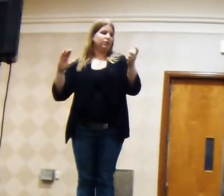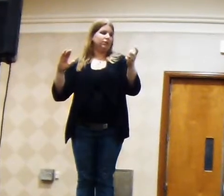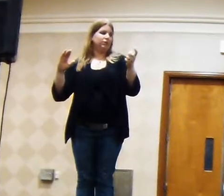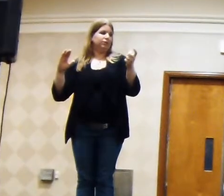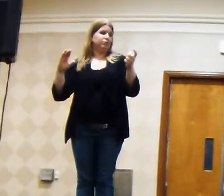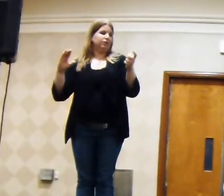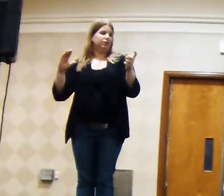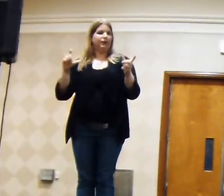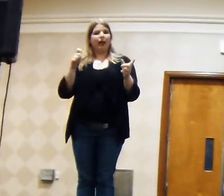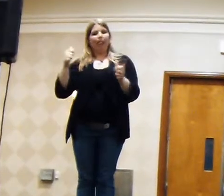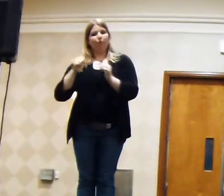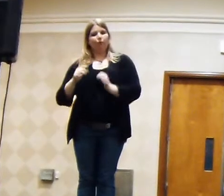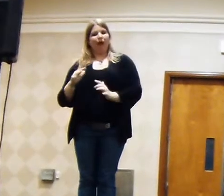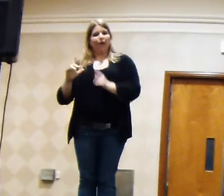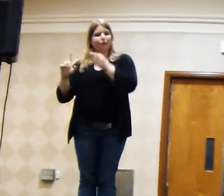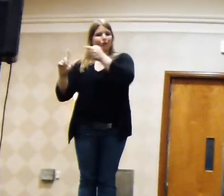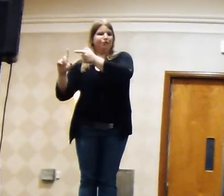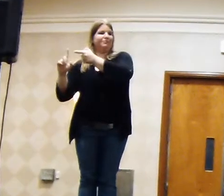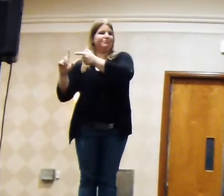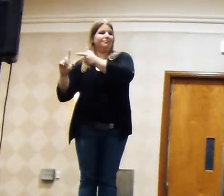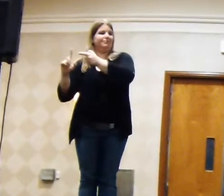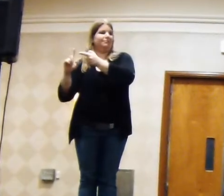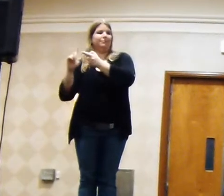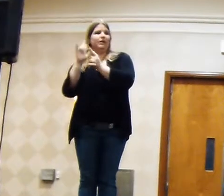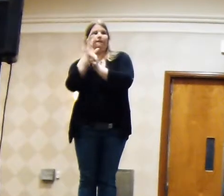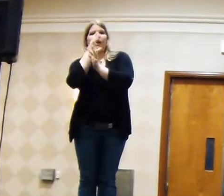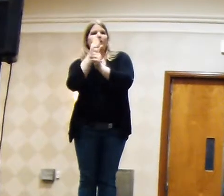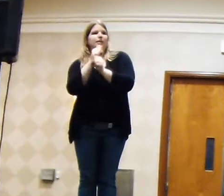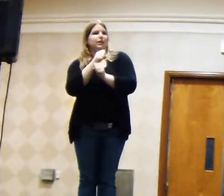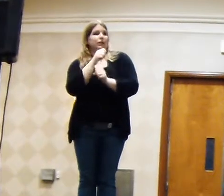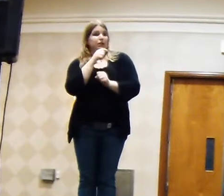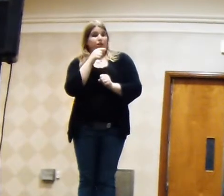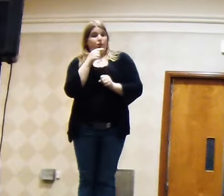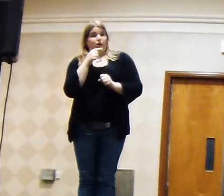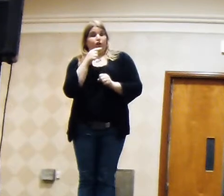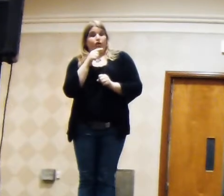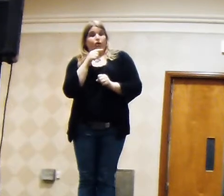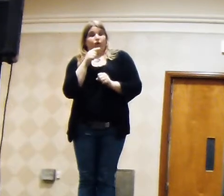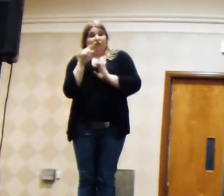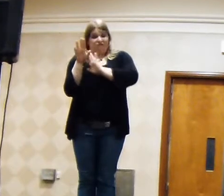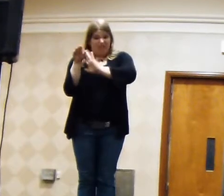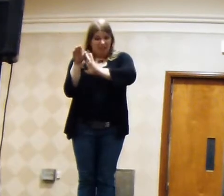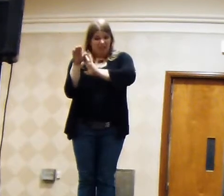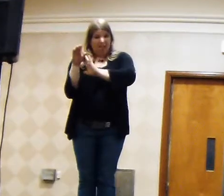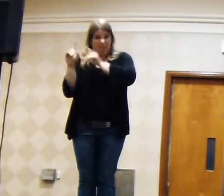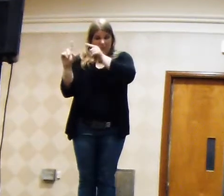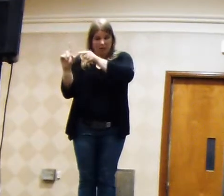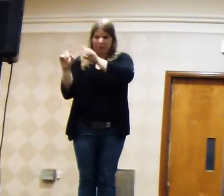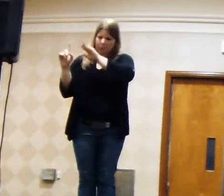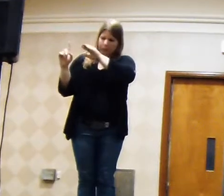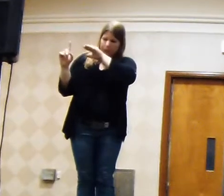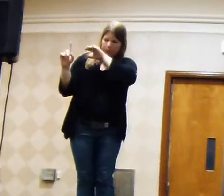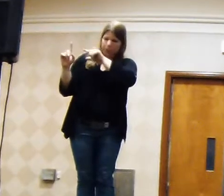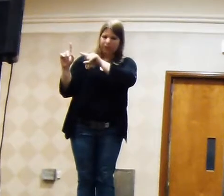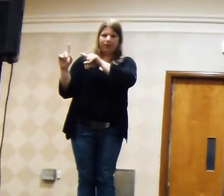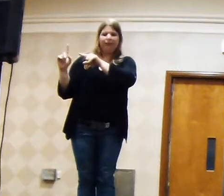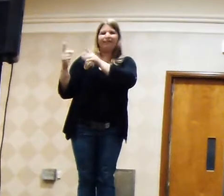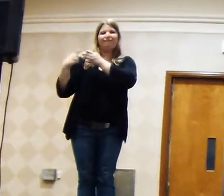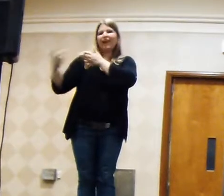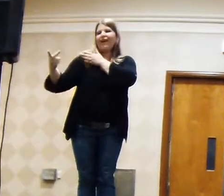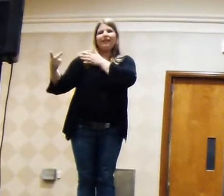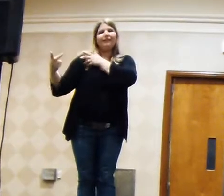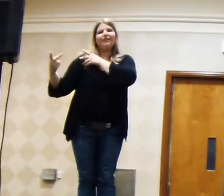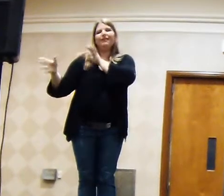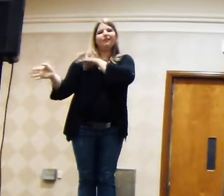fascinated me, that, you know, you filmed this stuff and apparently it wasn't working and then they moved to Michael J. Fox. I guess my question for